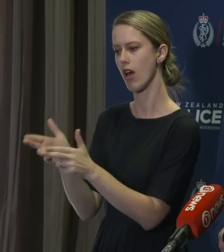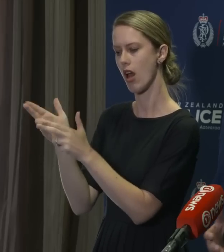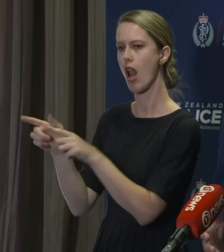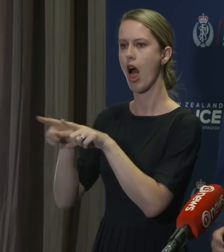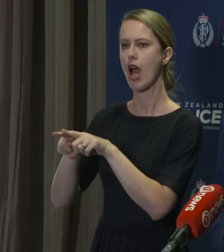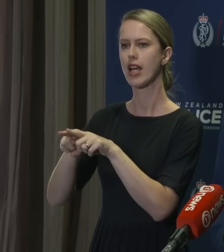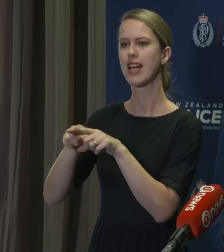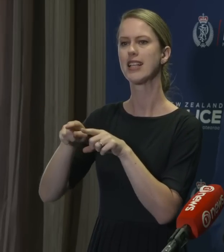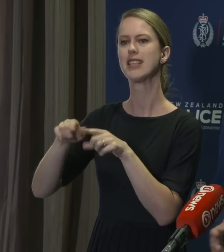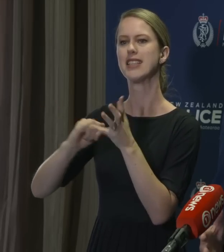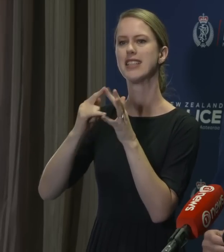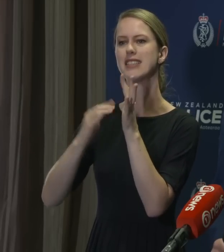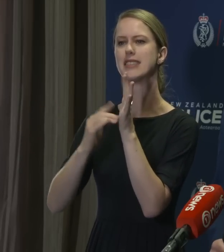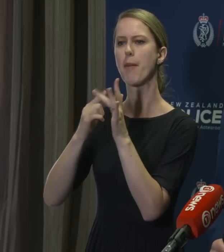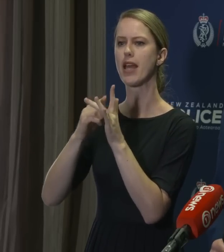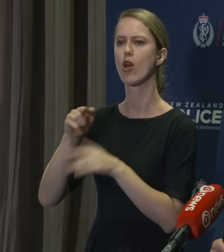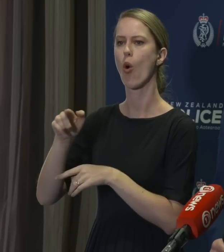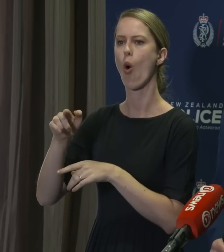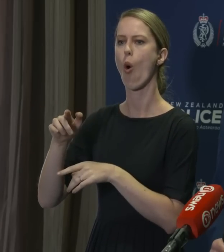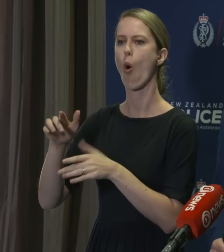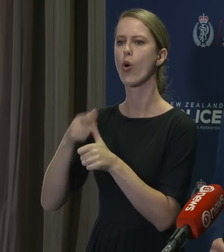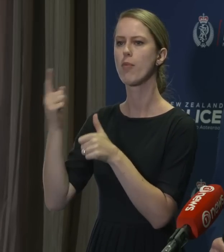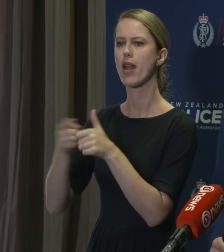such as semi-automatic assault rifles